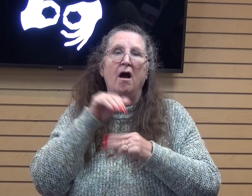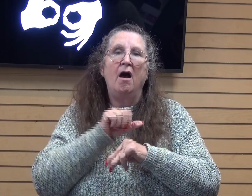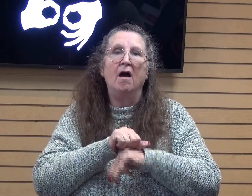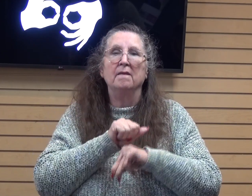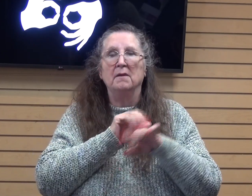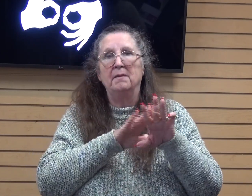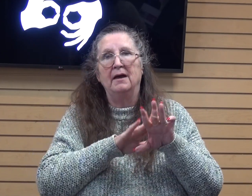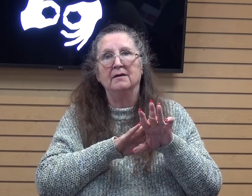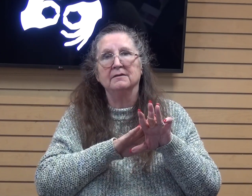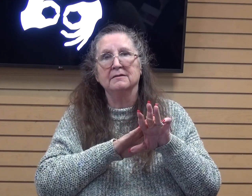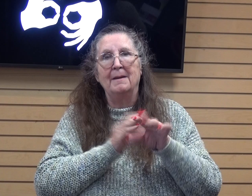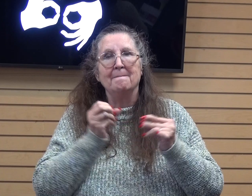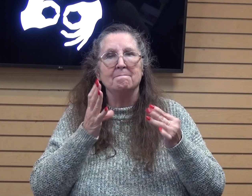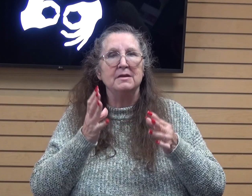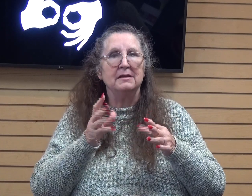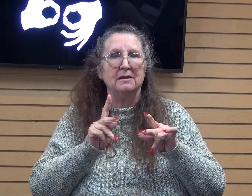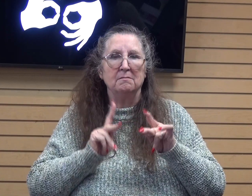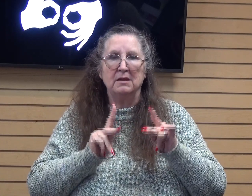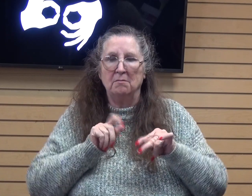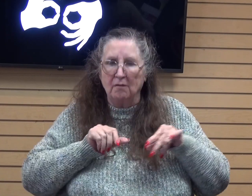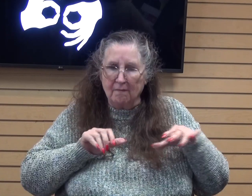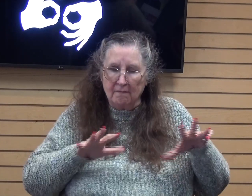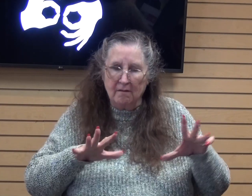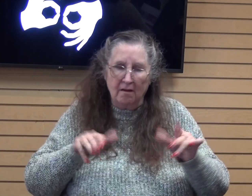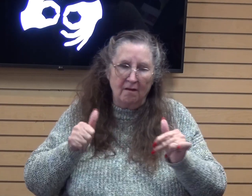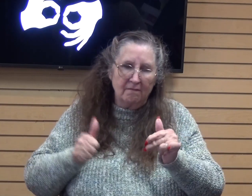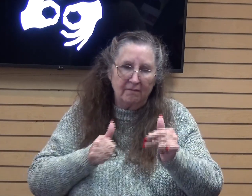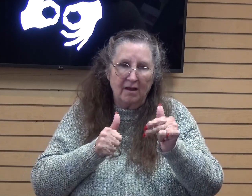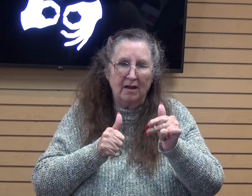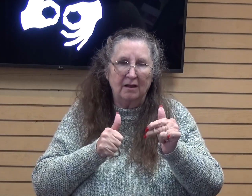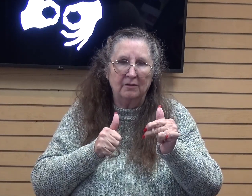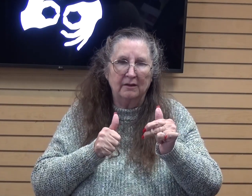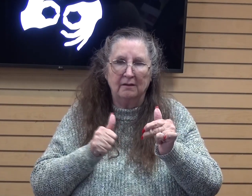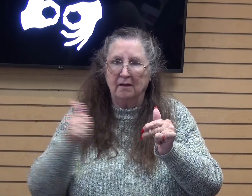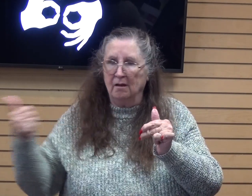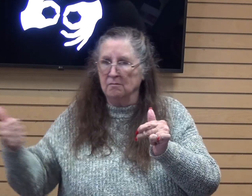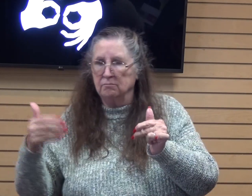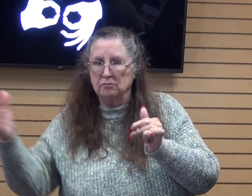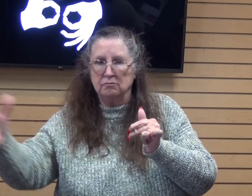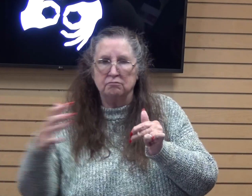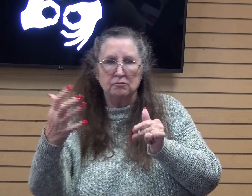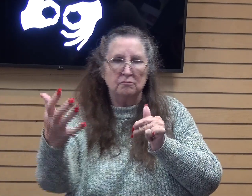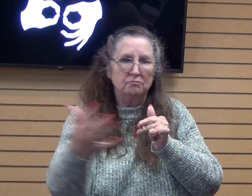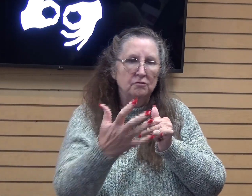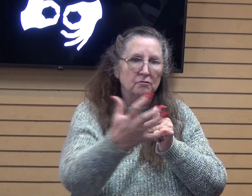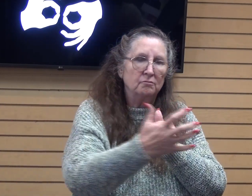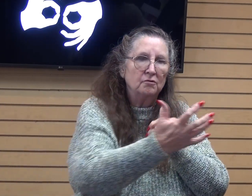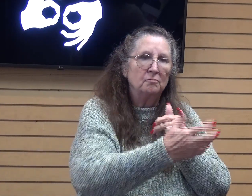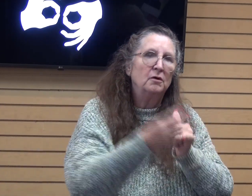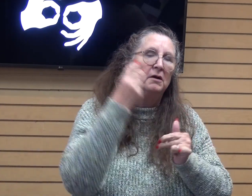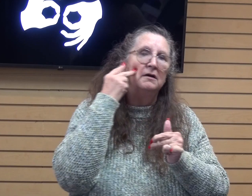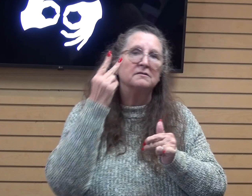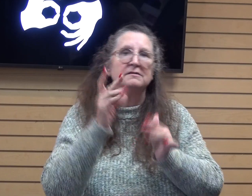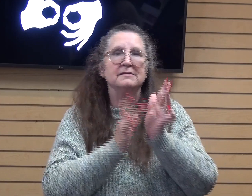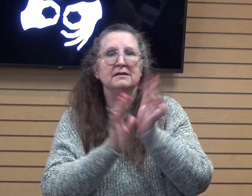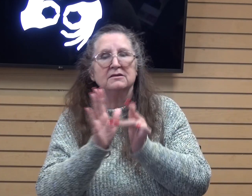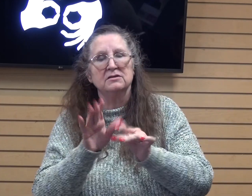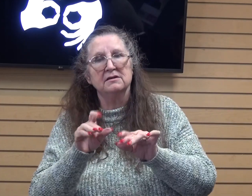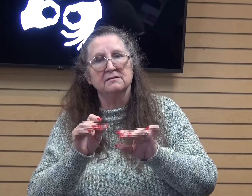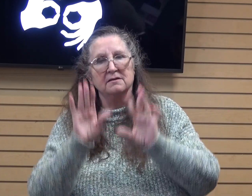become quite massive. People have come from every direction to see his miracles of healing and to hear his